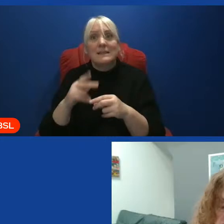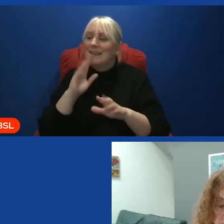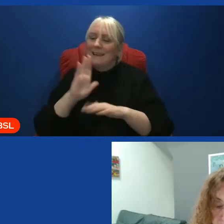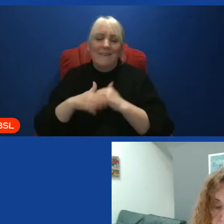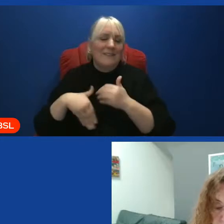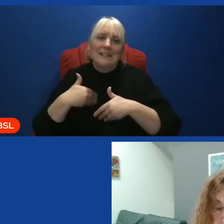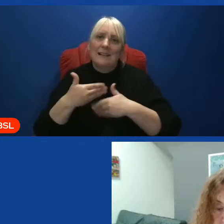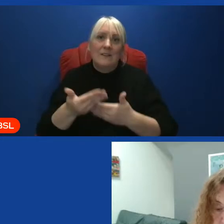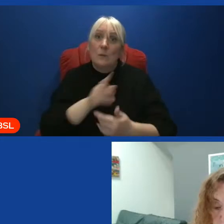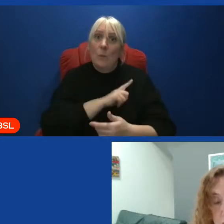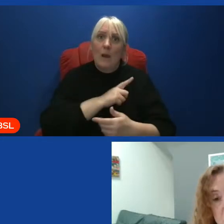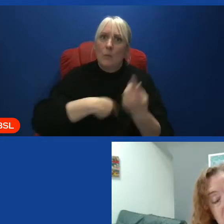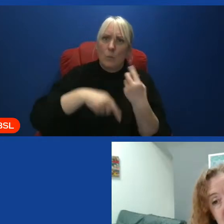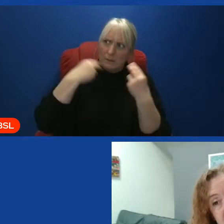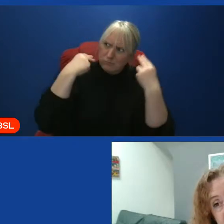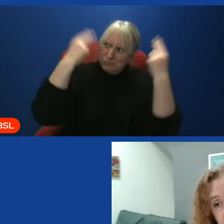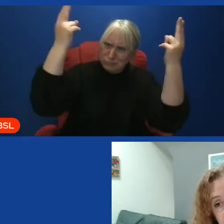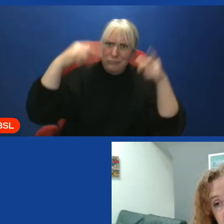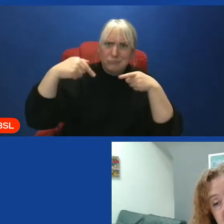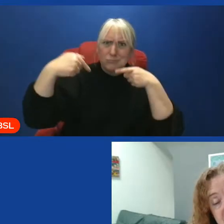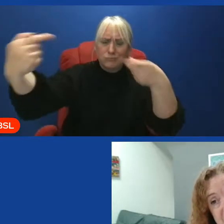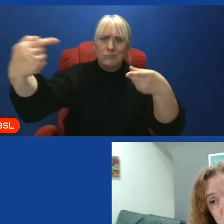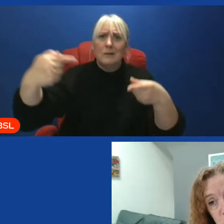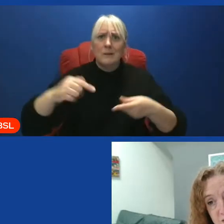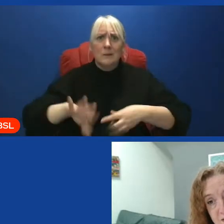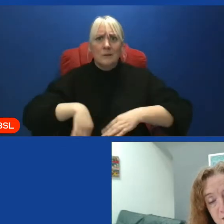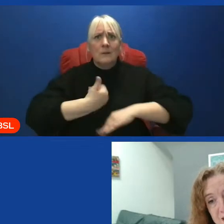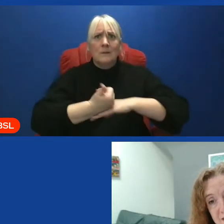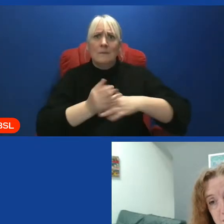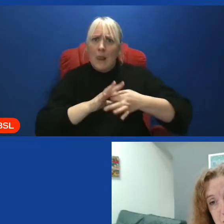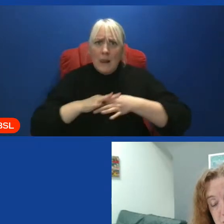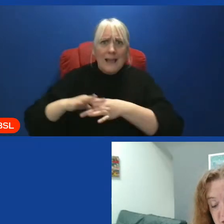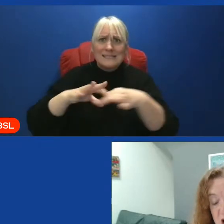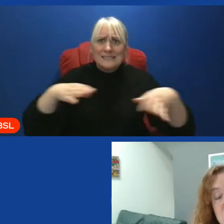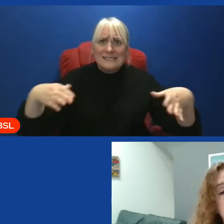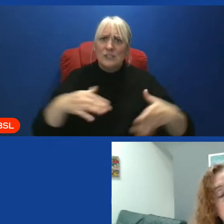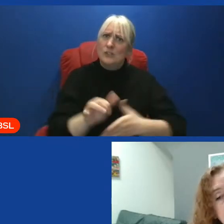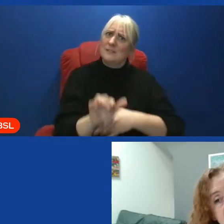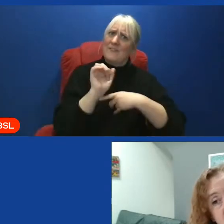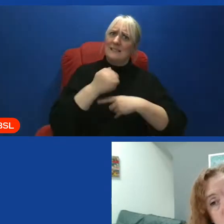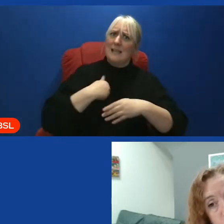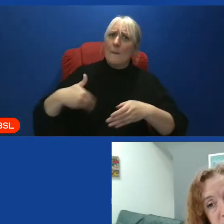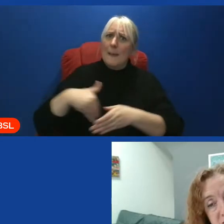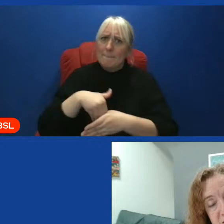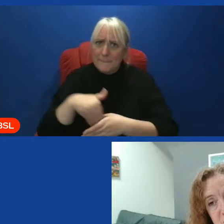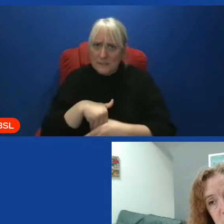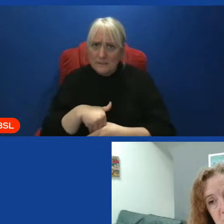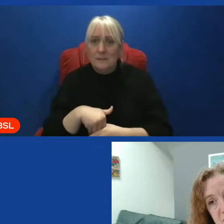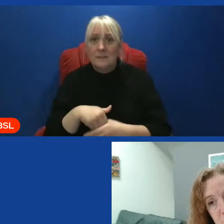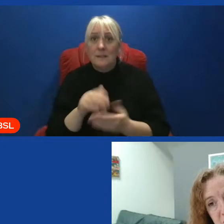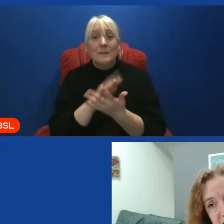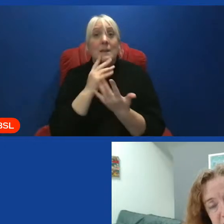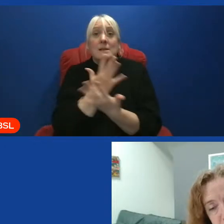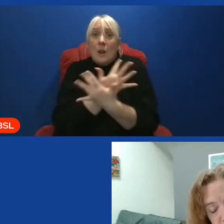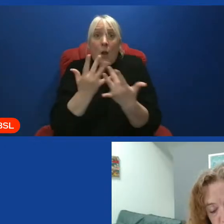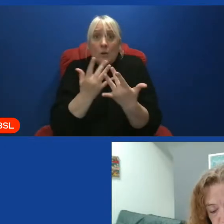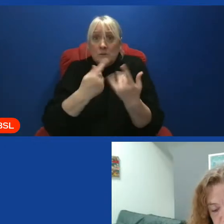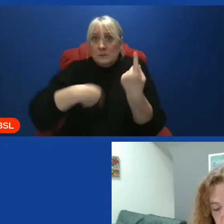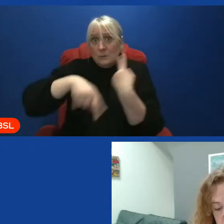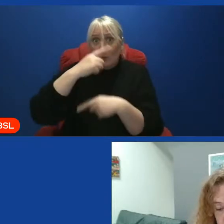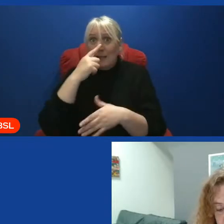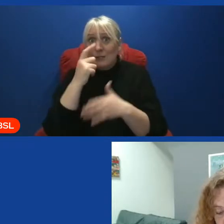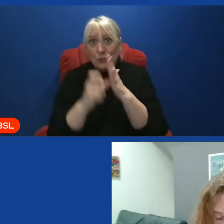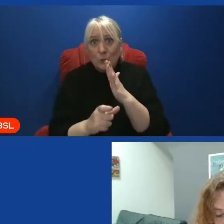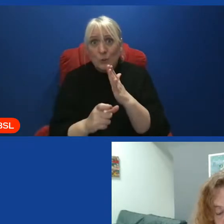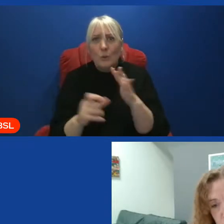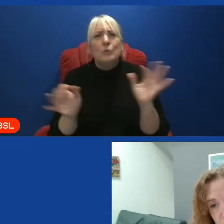the broadest coalition possible. We built alliances in order to defend our members. So there is a lot we could do. I don't think anybody should